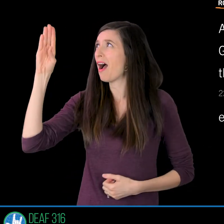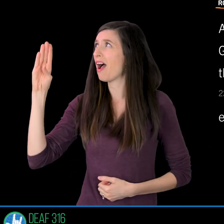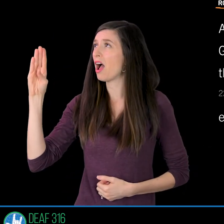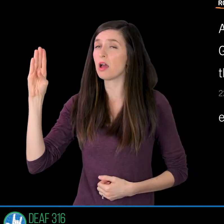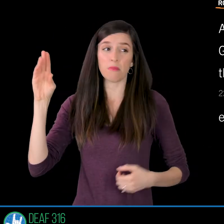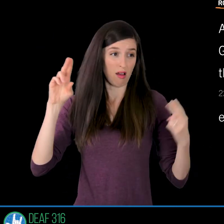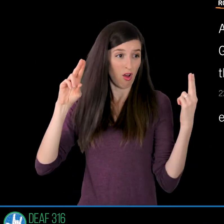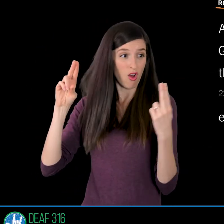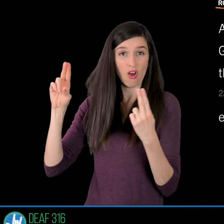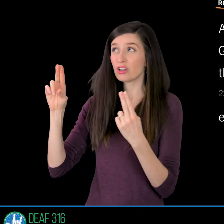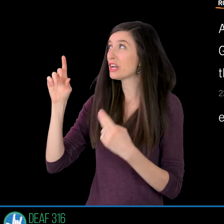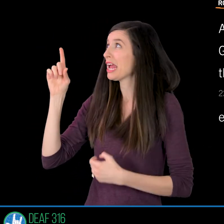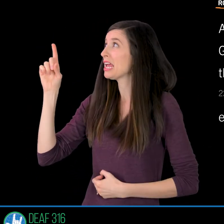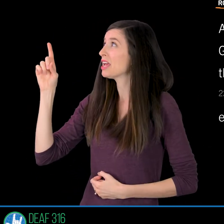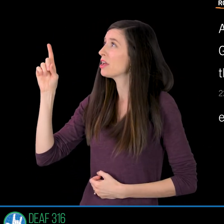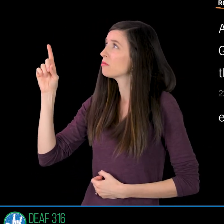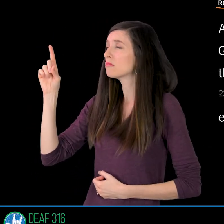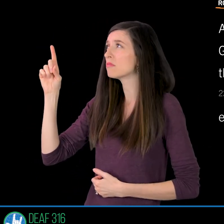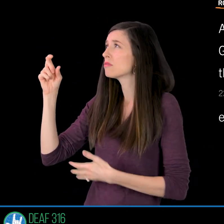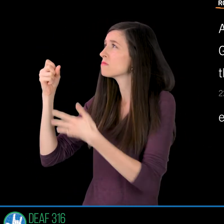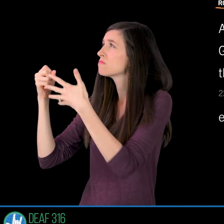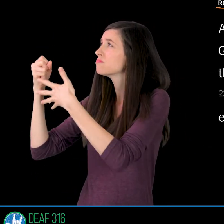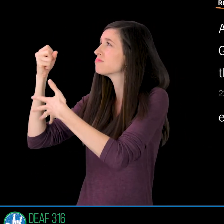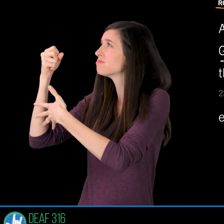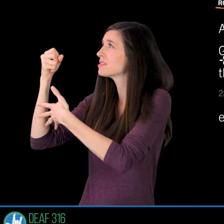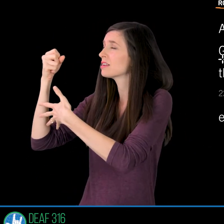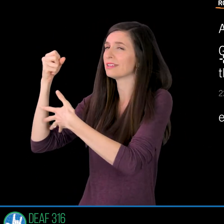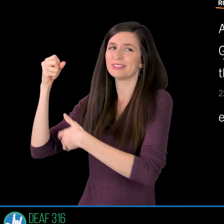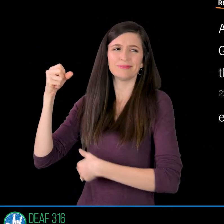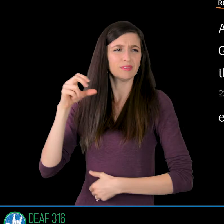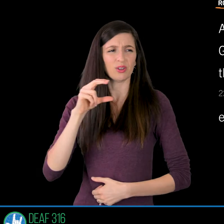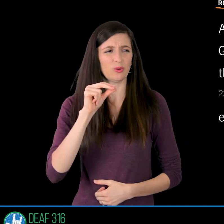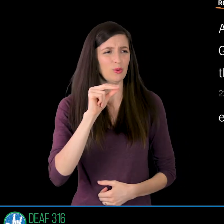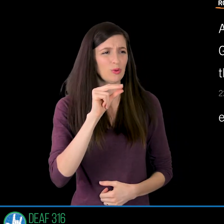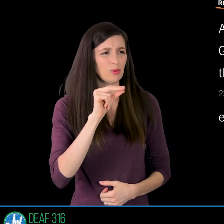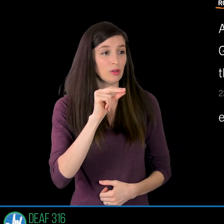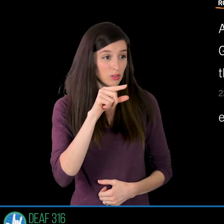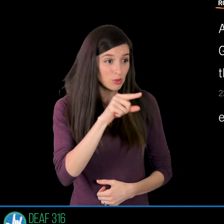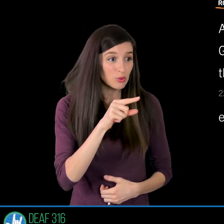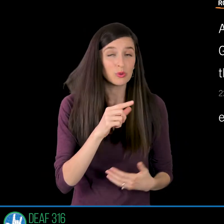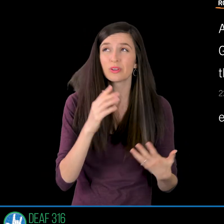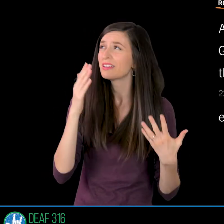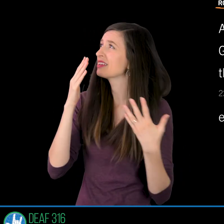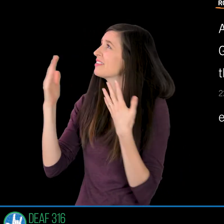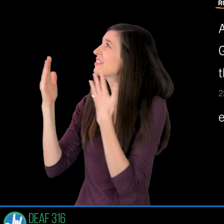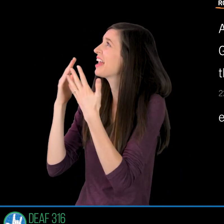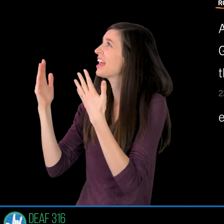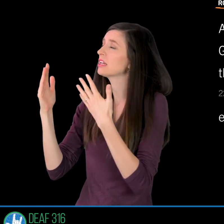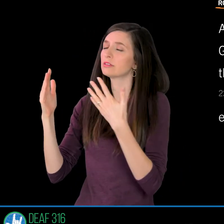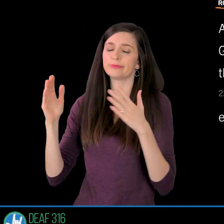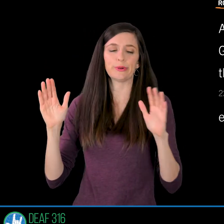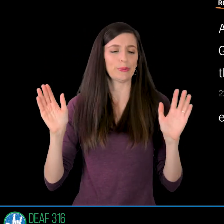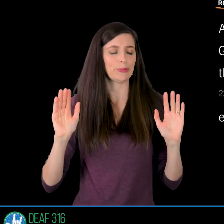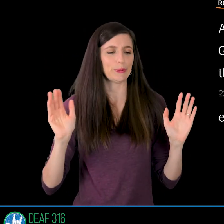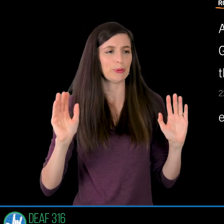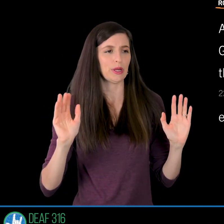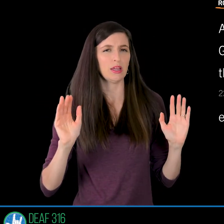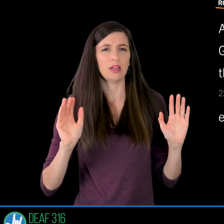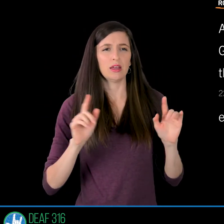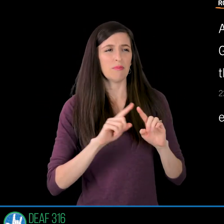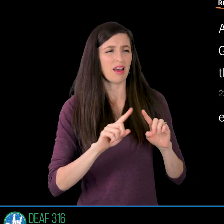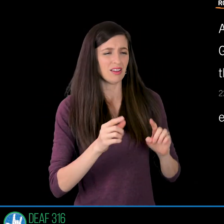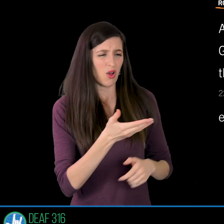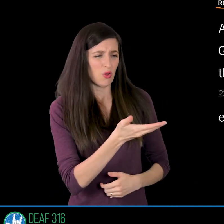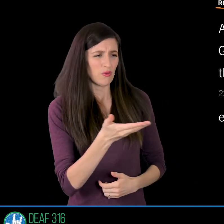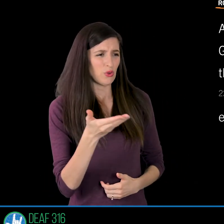they did not honor him as God or give thanks to him, but they